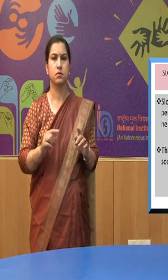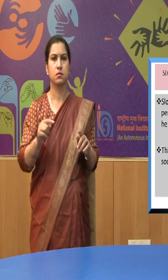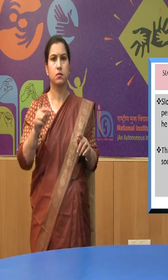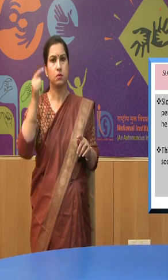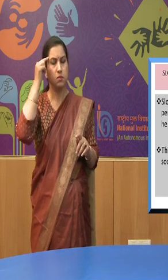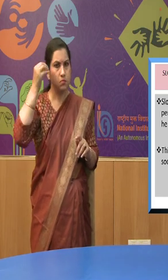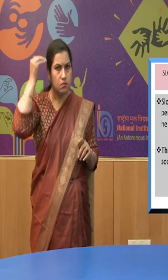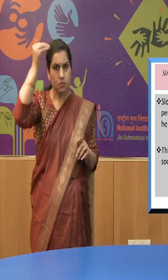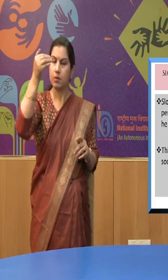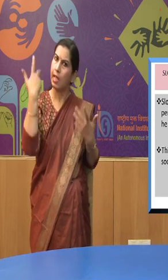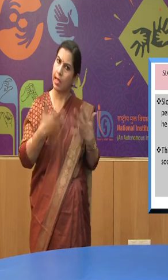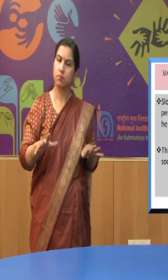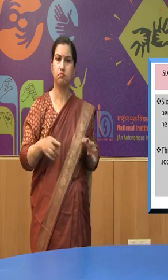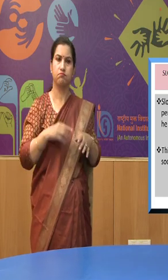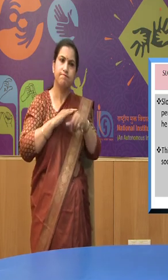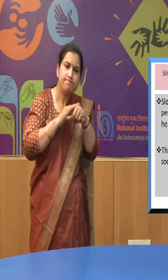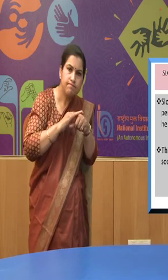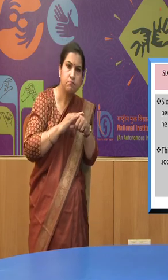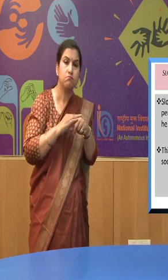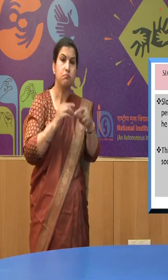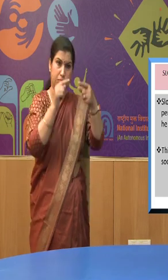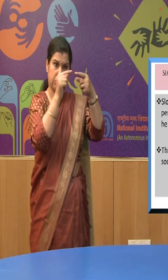And a person born in upper caste,